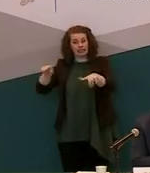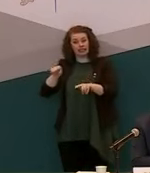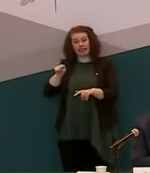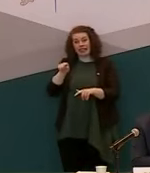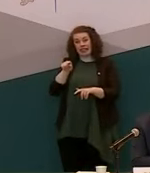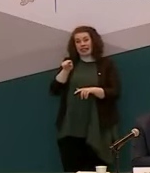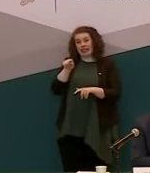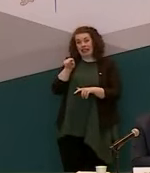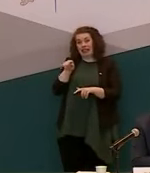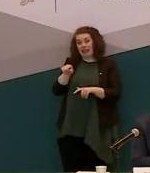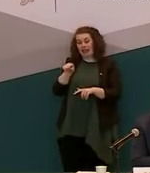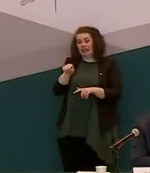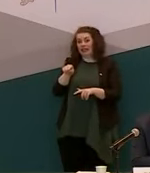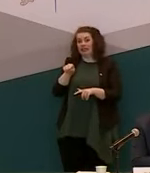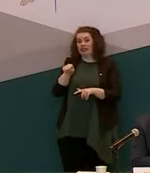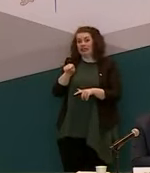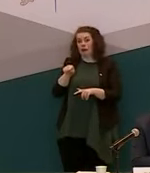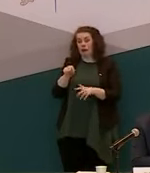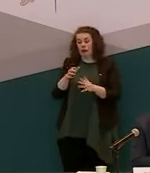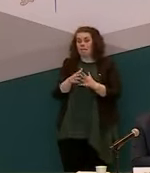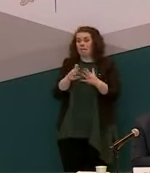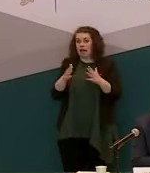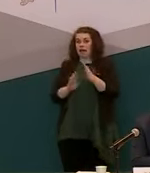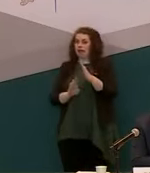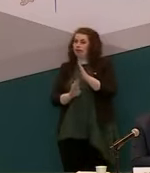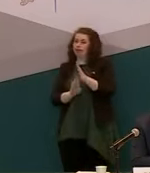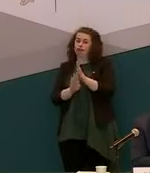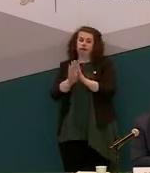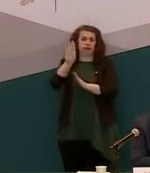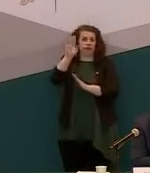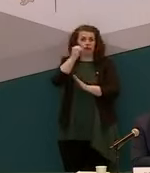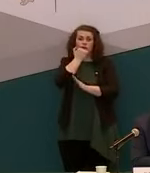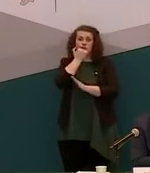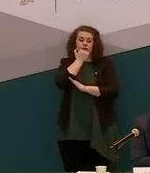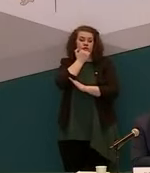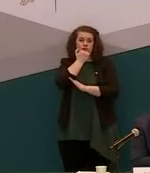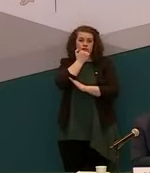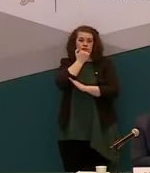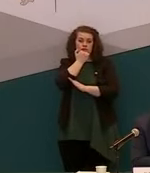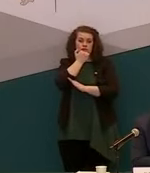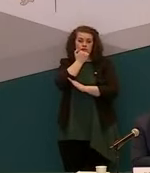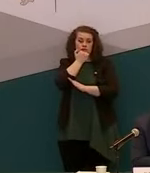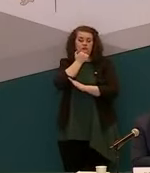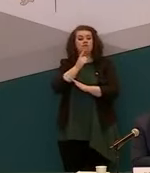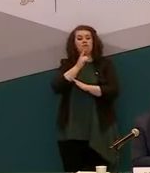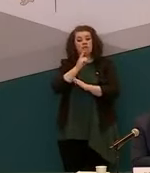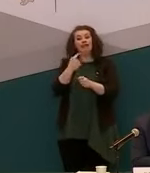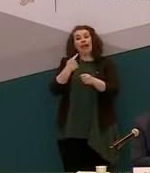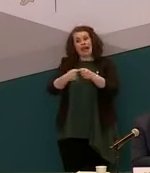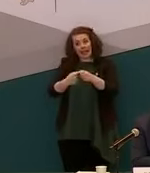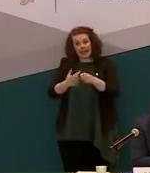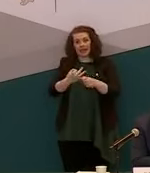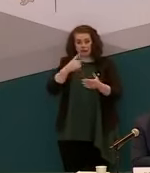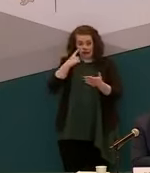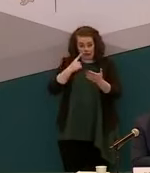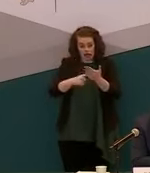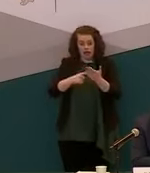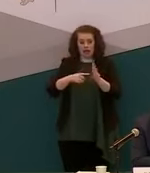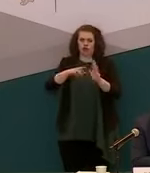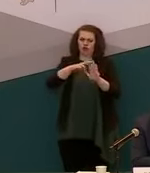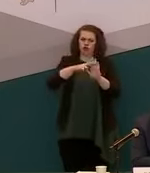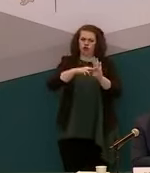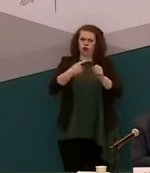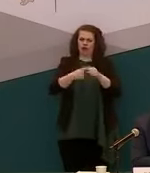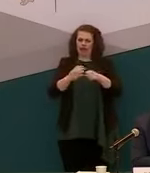We see quite a significant peak in cases at that point, but again, reimpose strict measures and you